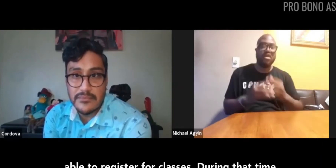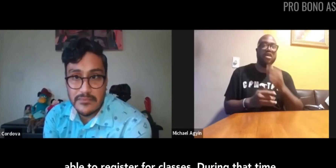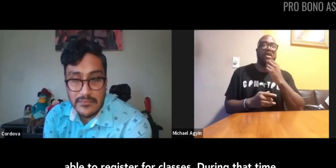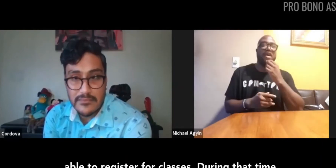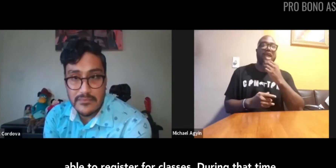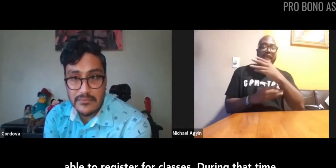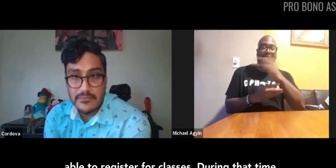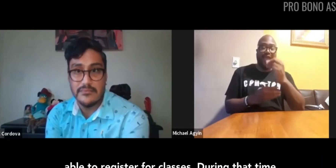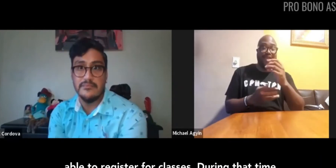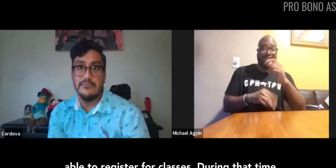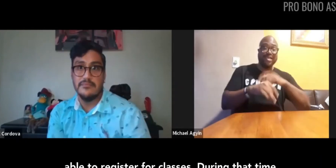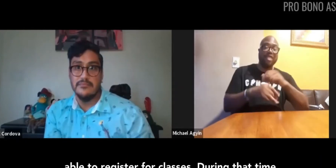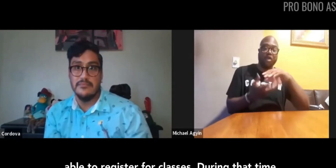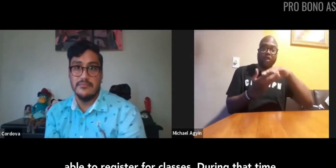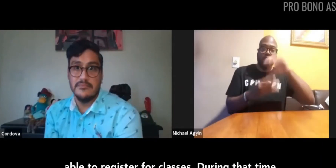being able to register for classes.